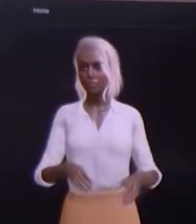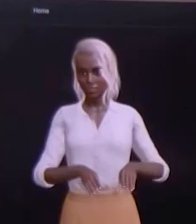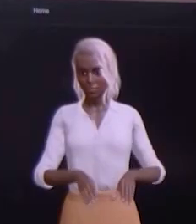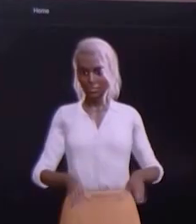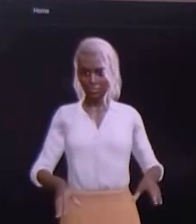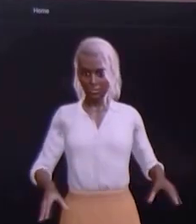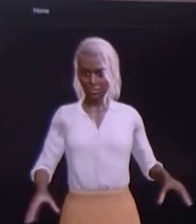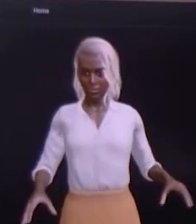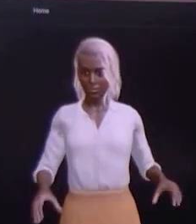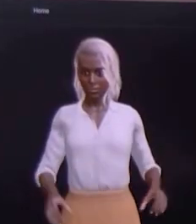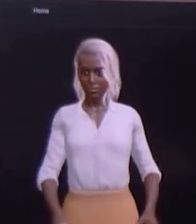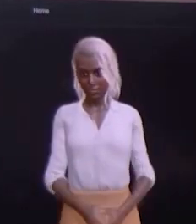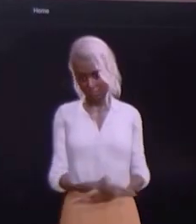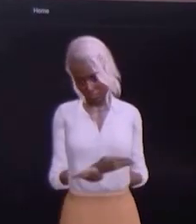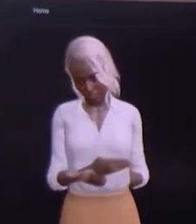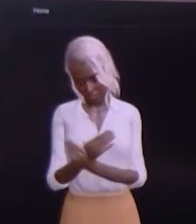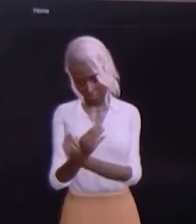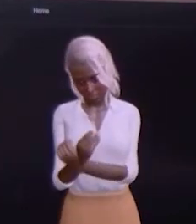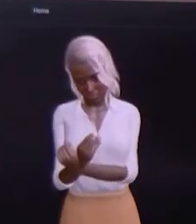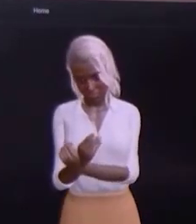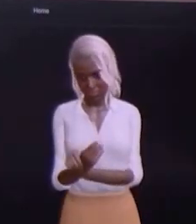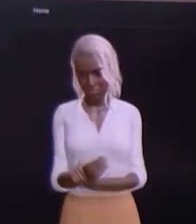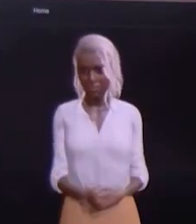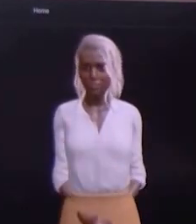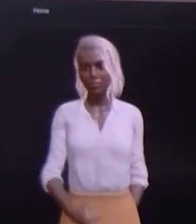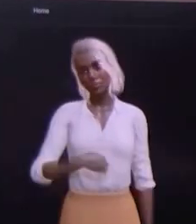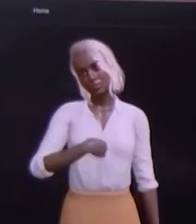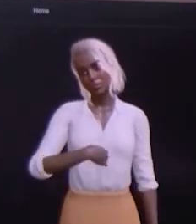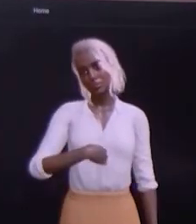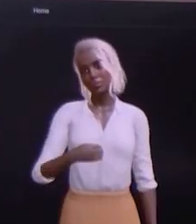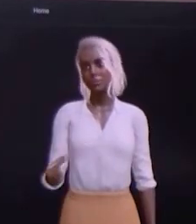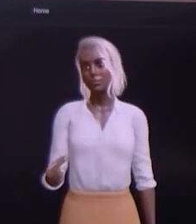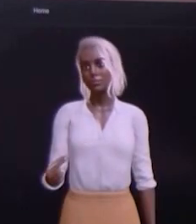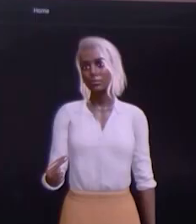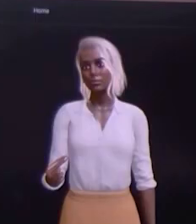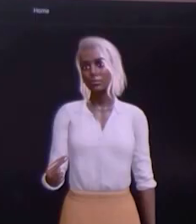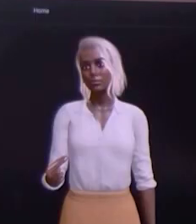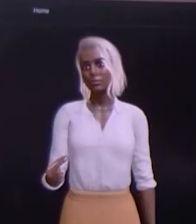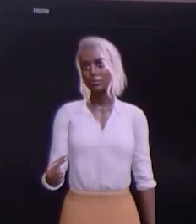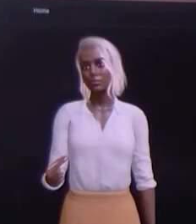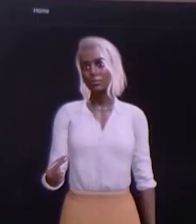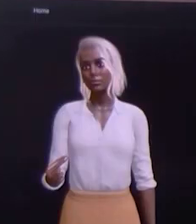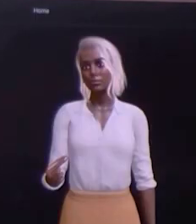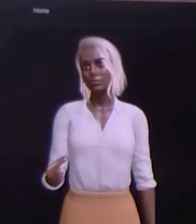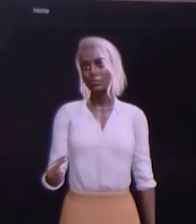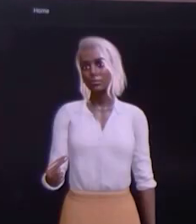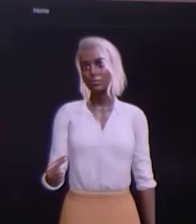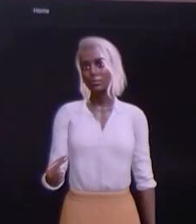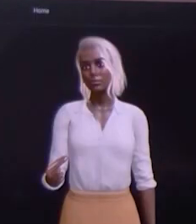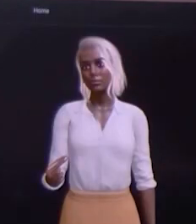using this 3D avatar called Ava. And then, after it finishes sign, I